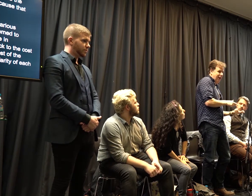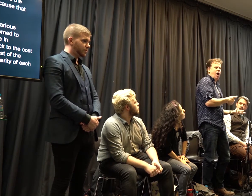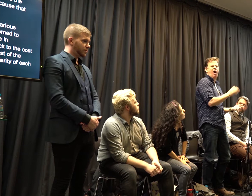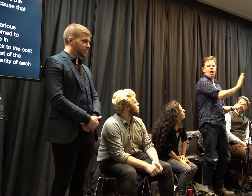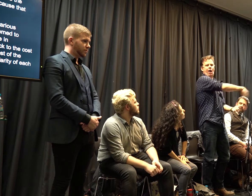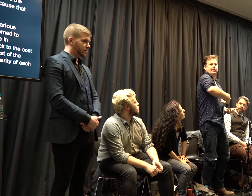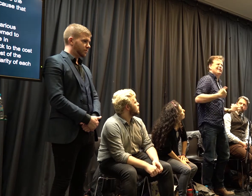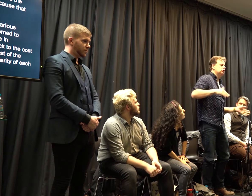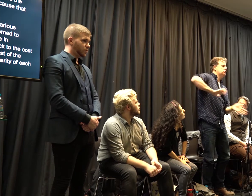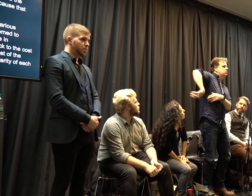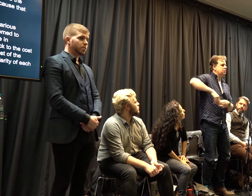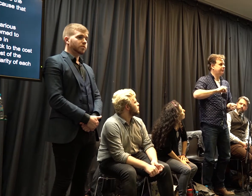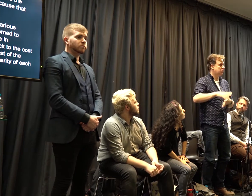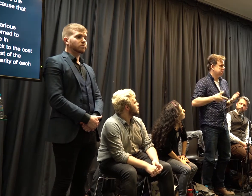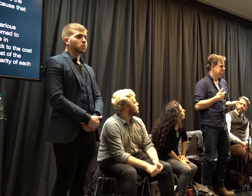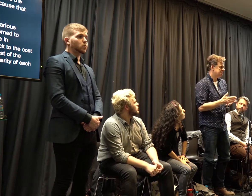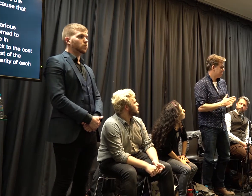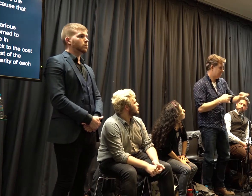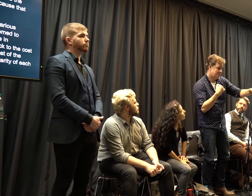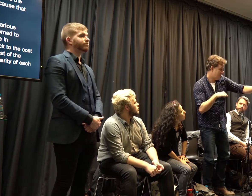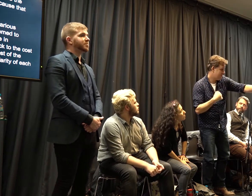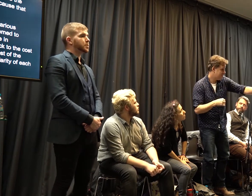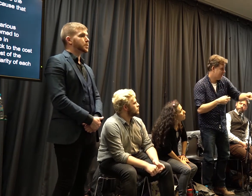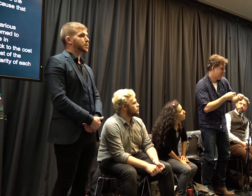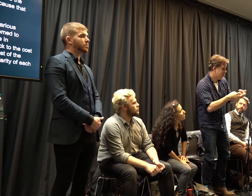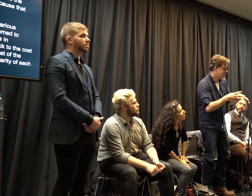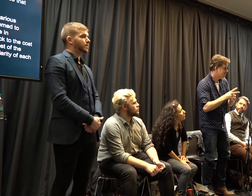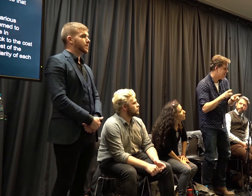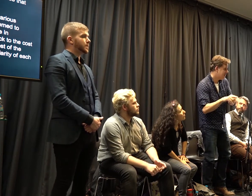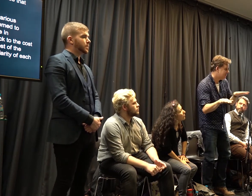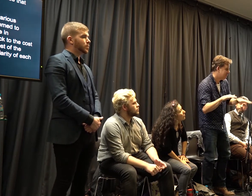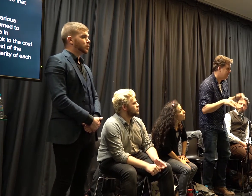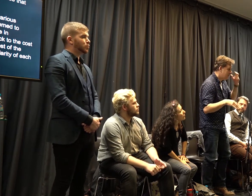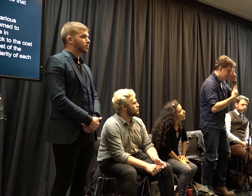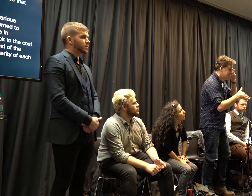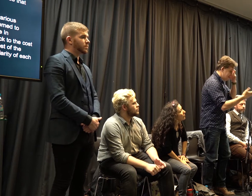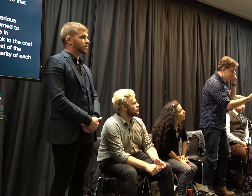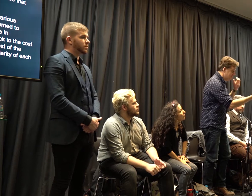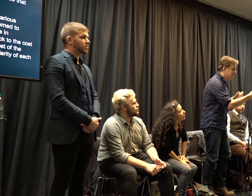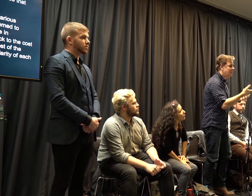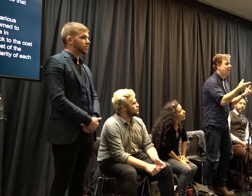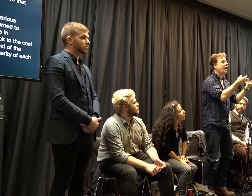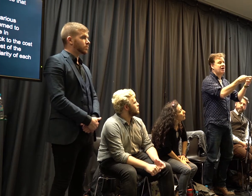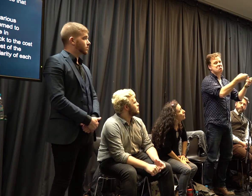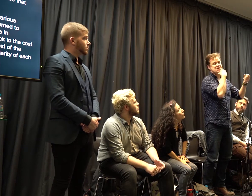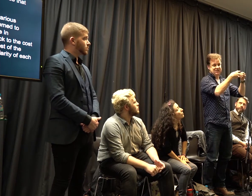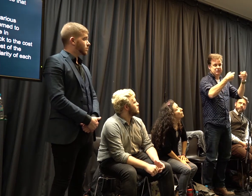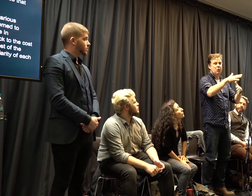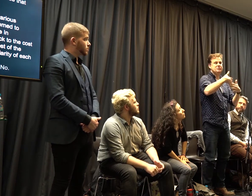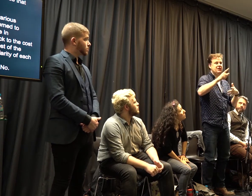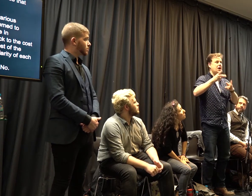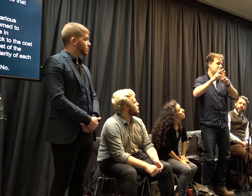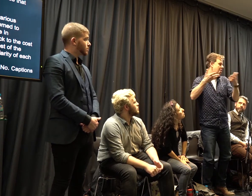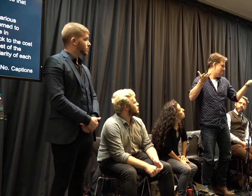most important thing? Sometimes is it captions that is cheaper? I'm getting a no. Captions are more expensive